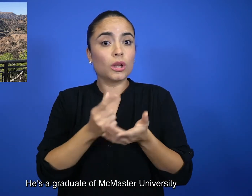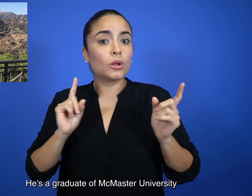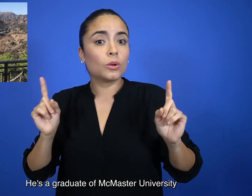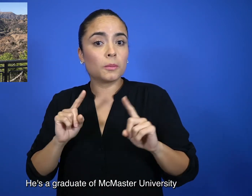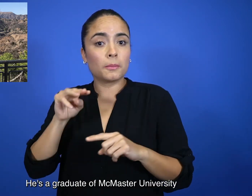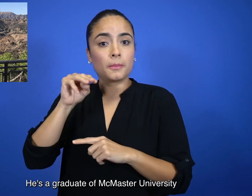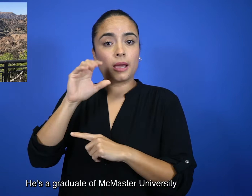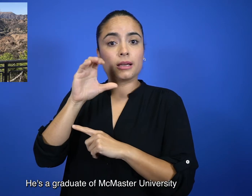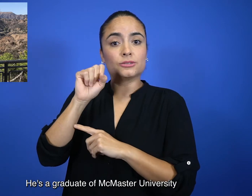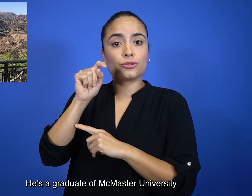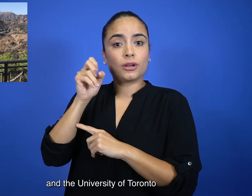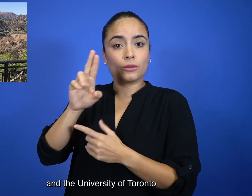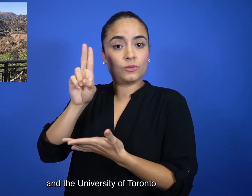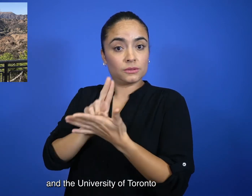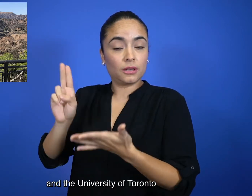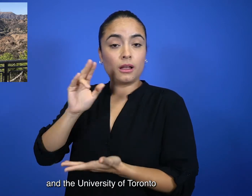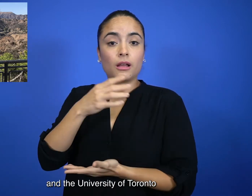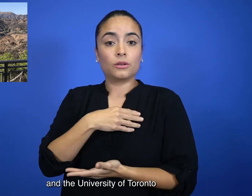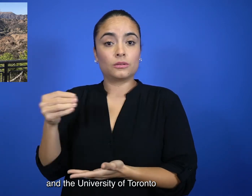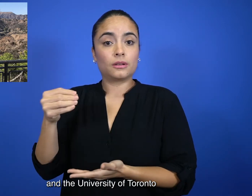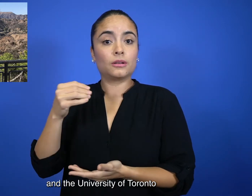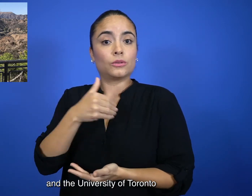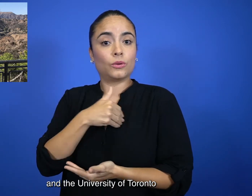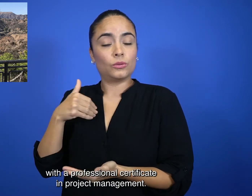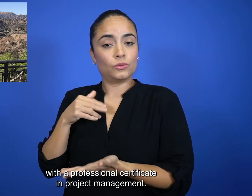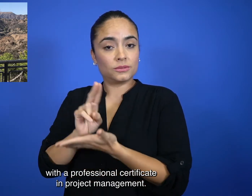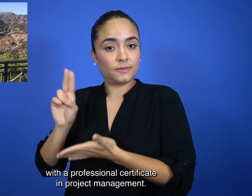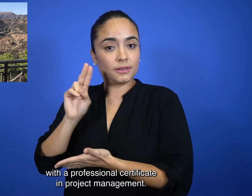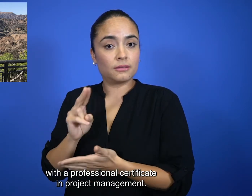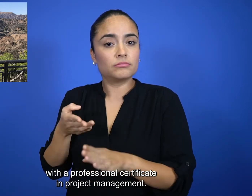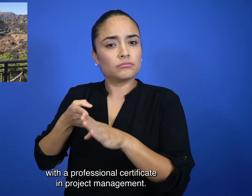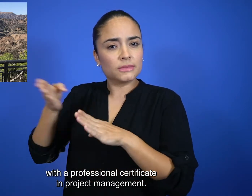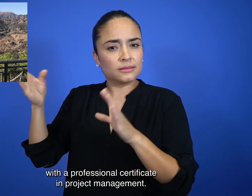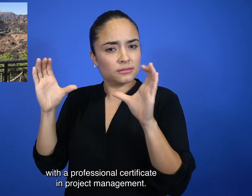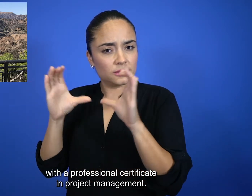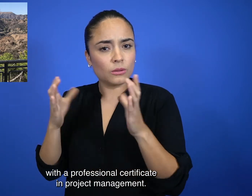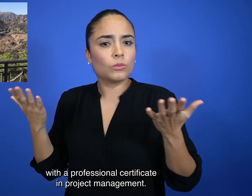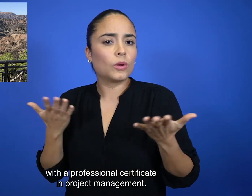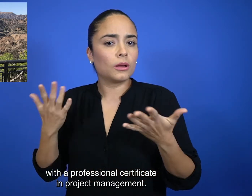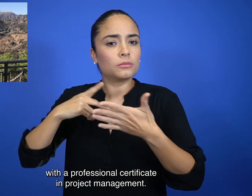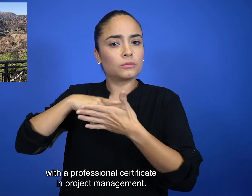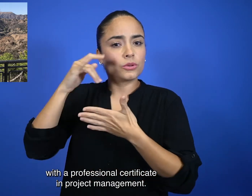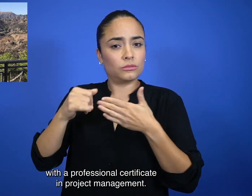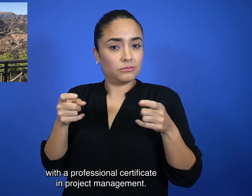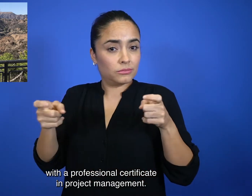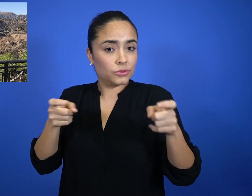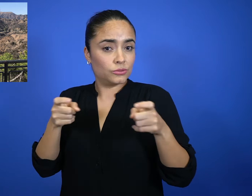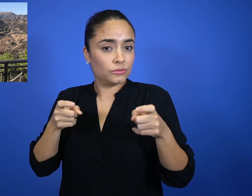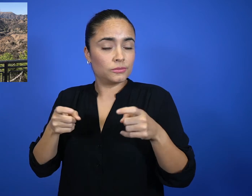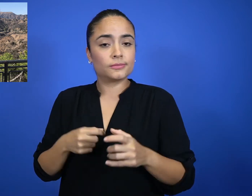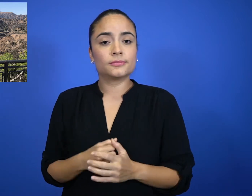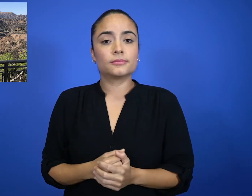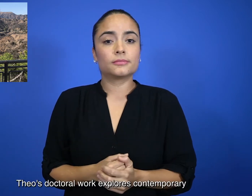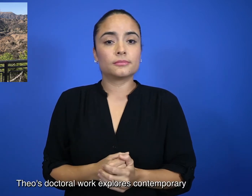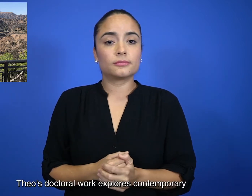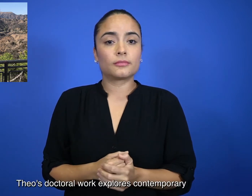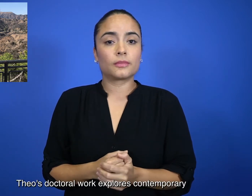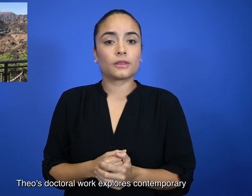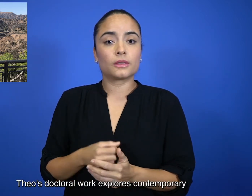McMaster University and the University of Toronto, with a professional certificate in project management. Theo's doctoral work